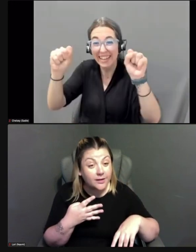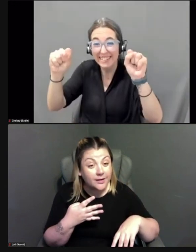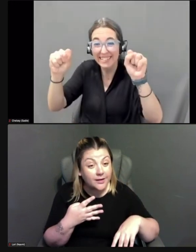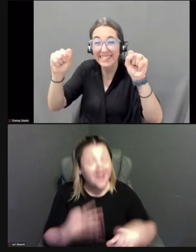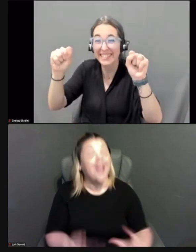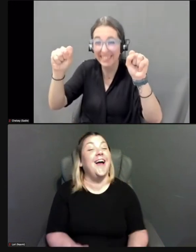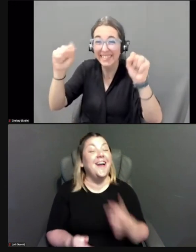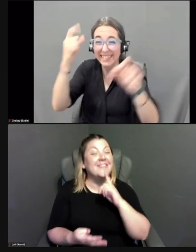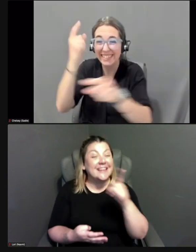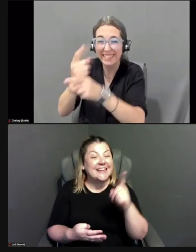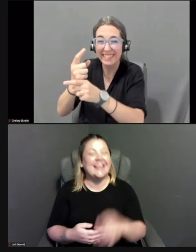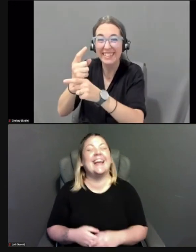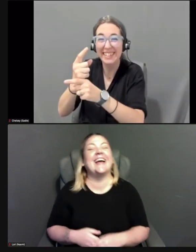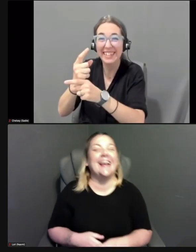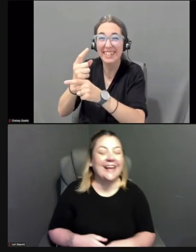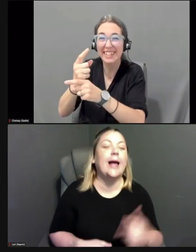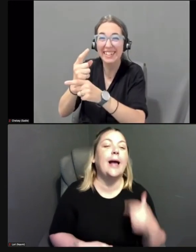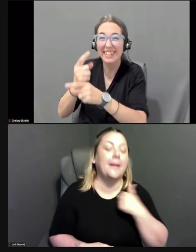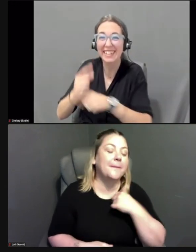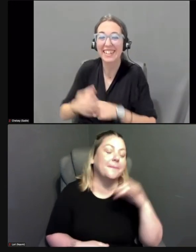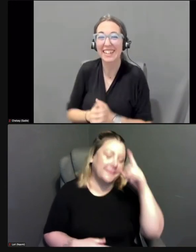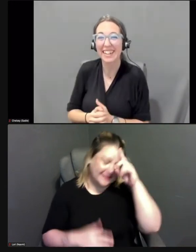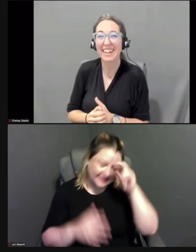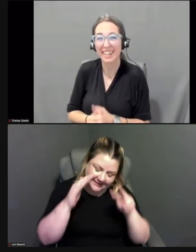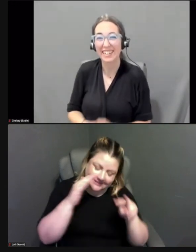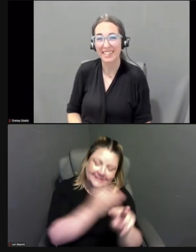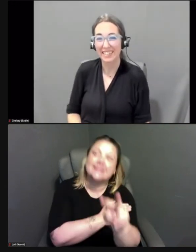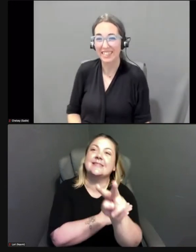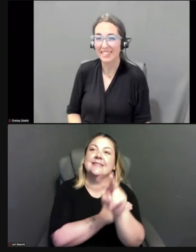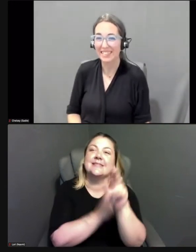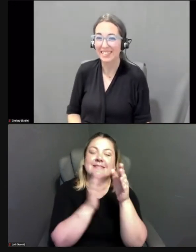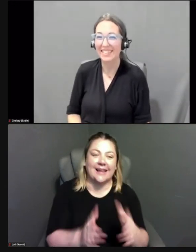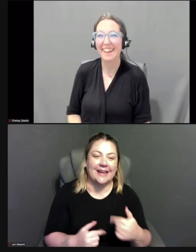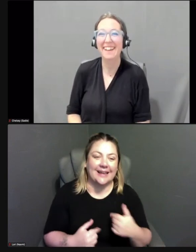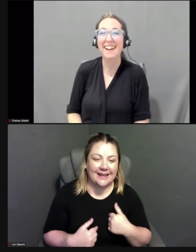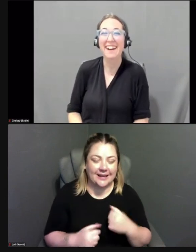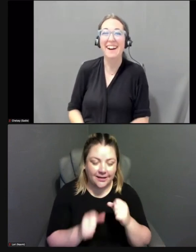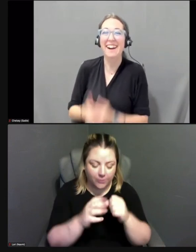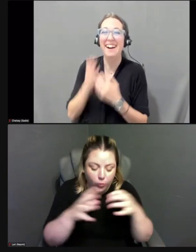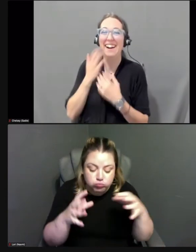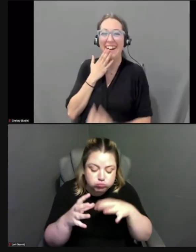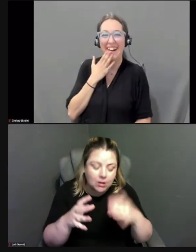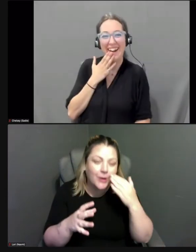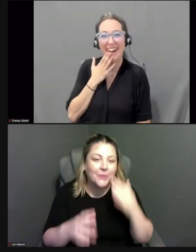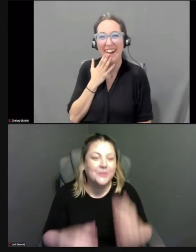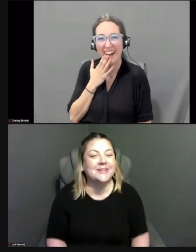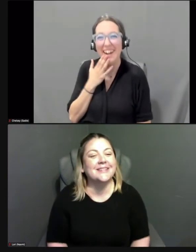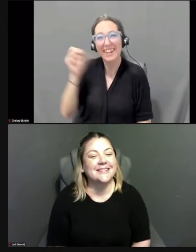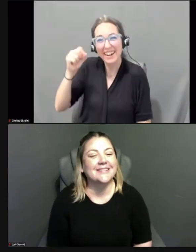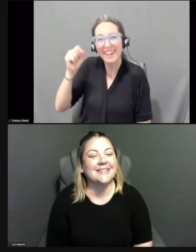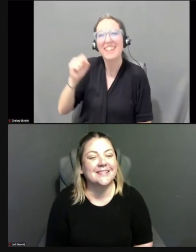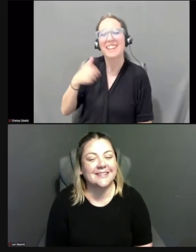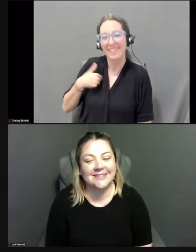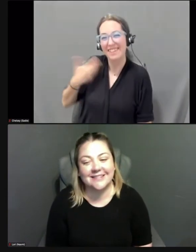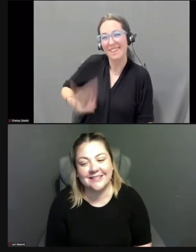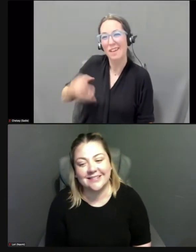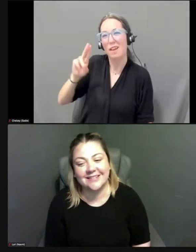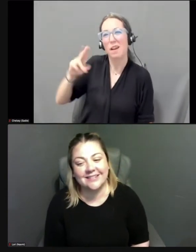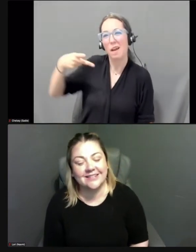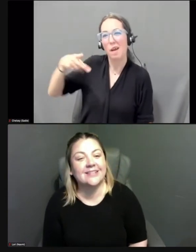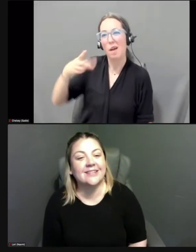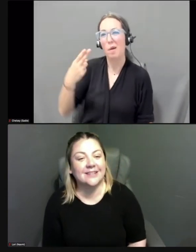Did I mention I'm also a psychic? Yep. I am very much an upholder. Like, I take